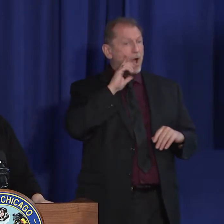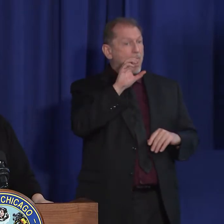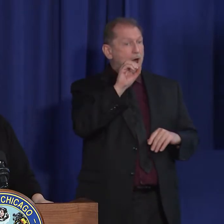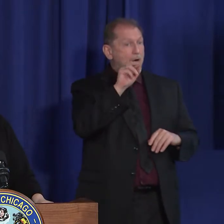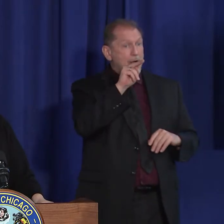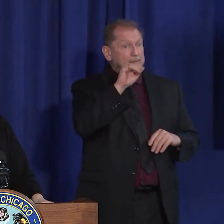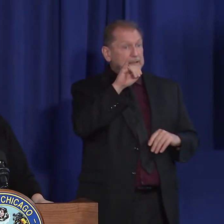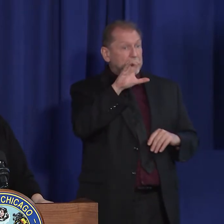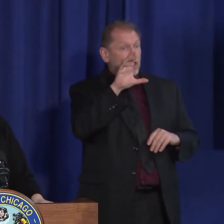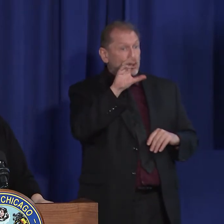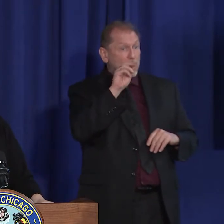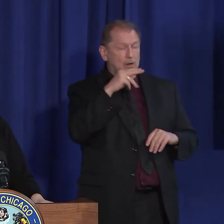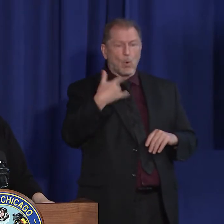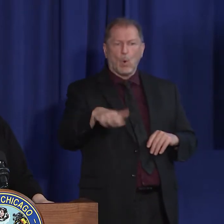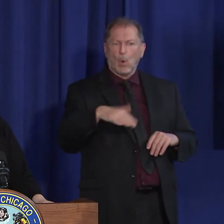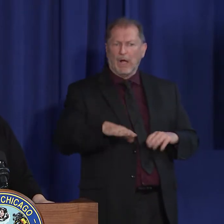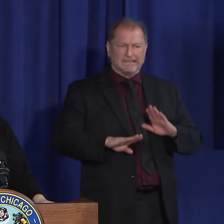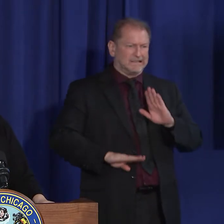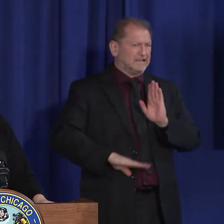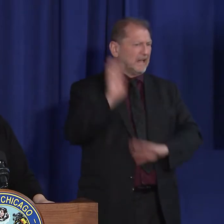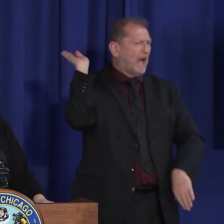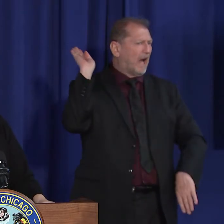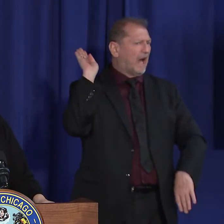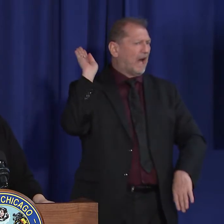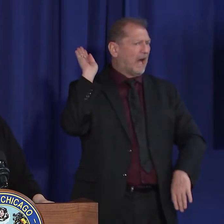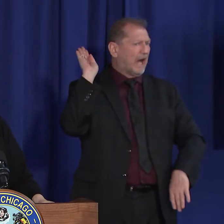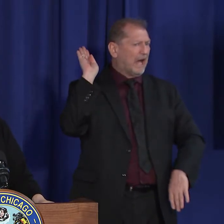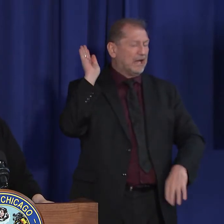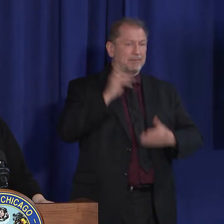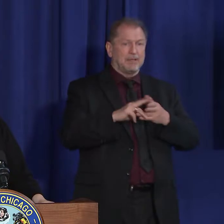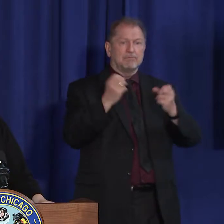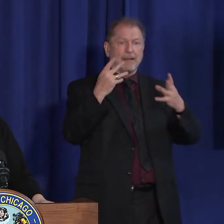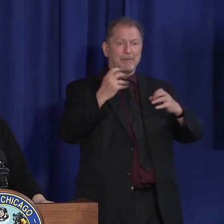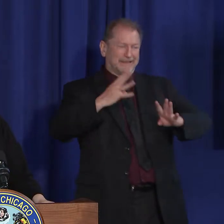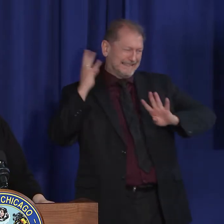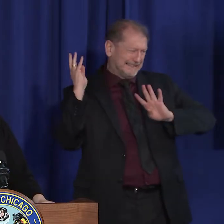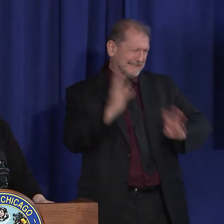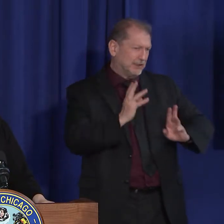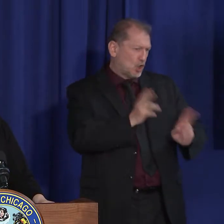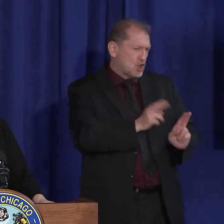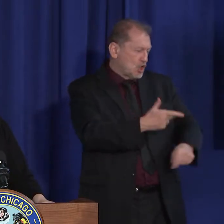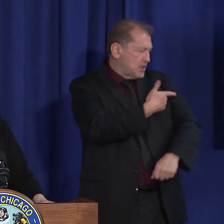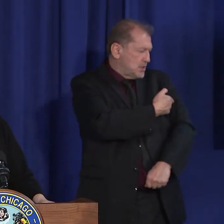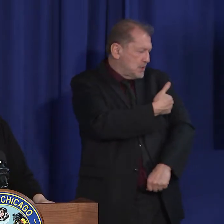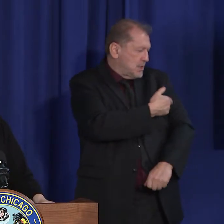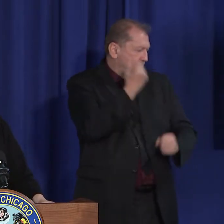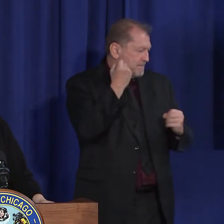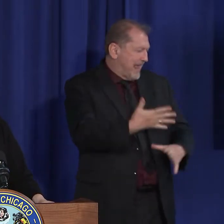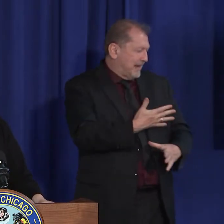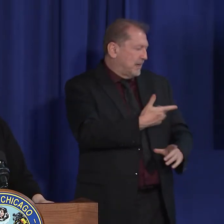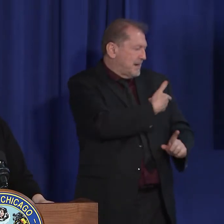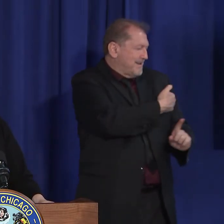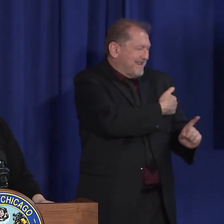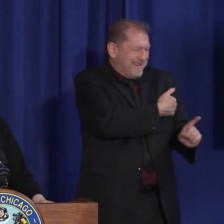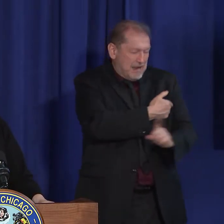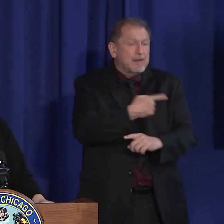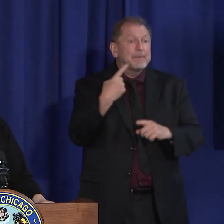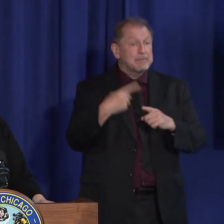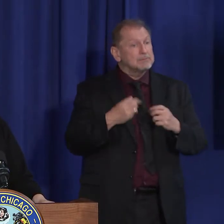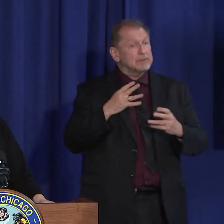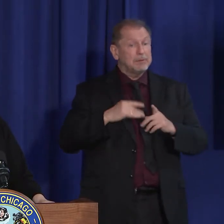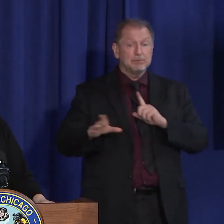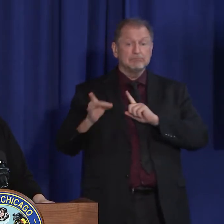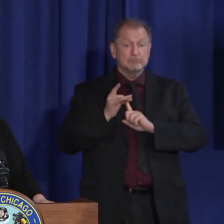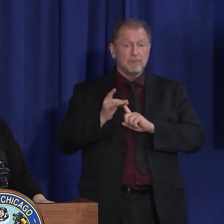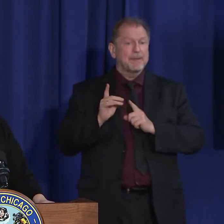Omicron. We saw a lot of people get vaccinated. We saw a lot of people get infected. And the combination of those two increases